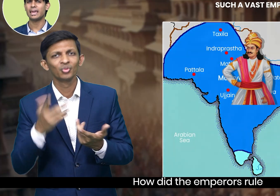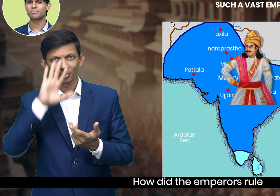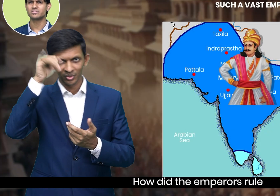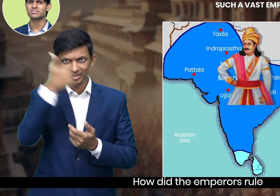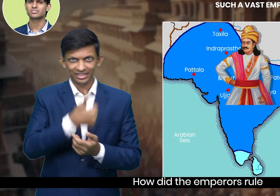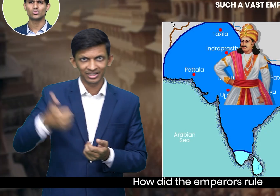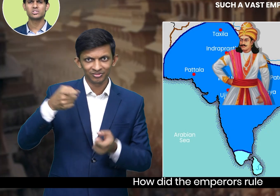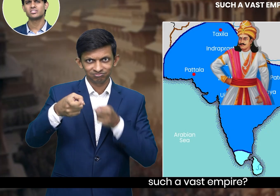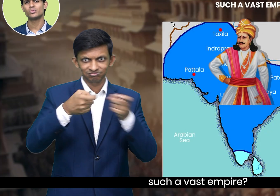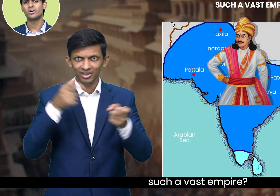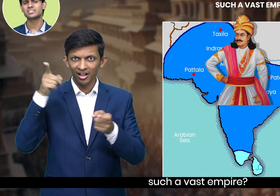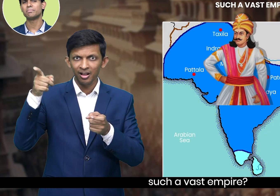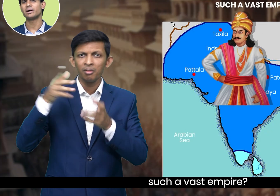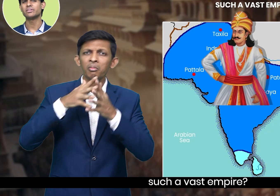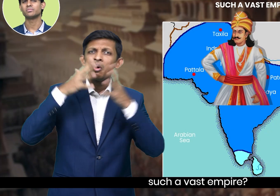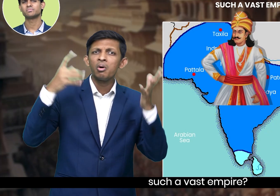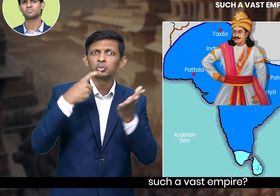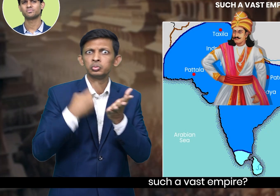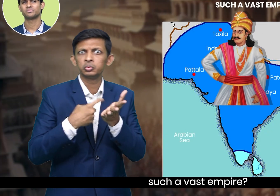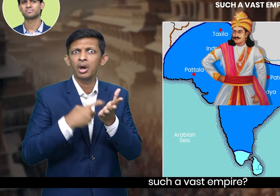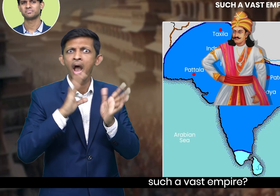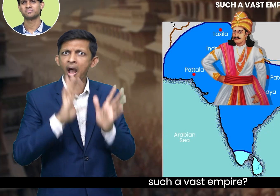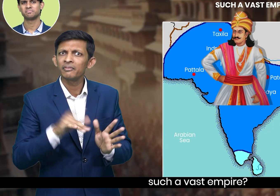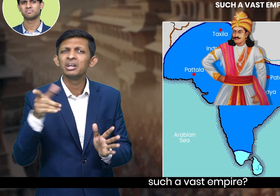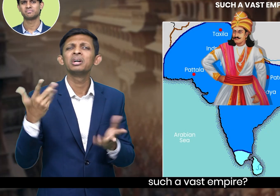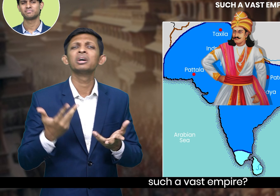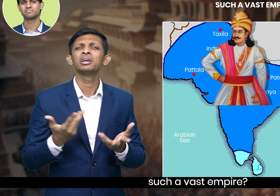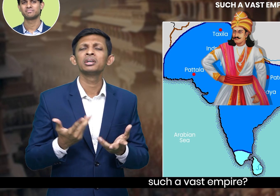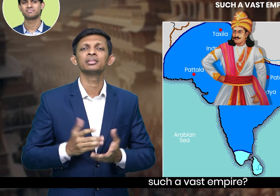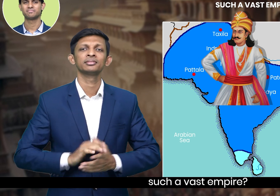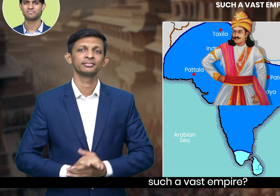How did the emperors rule such a vast empire?